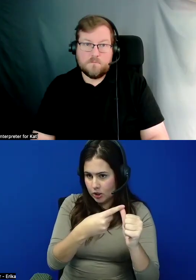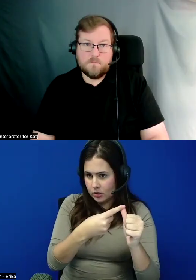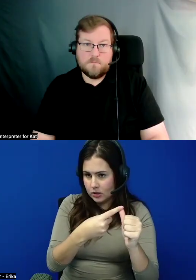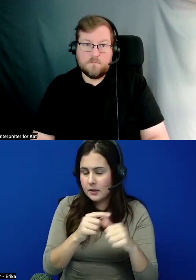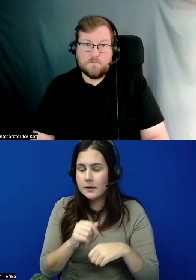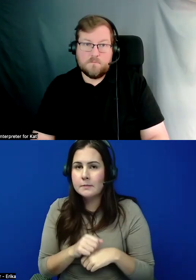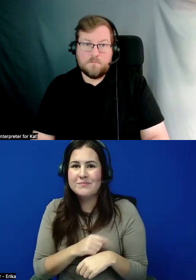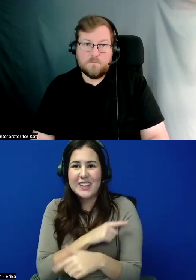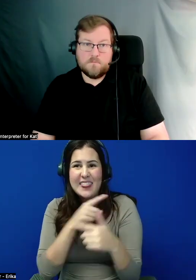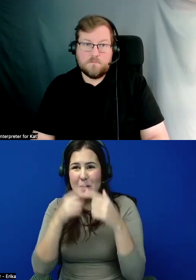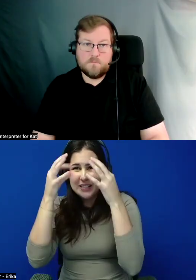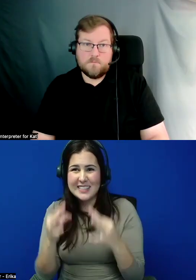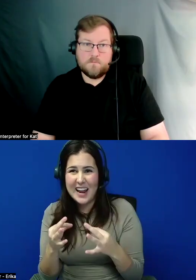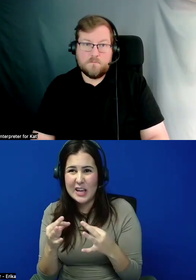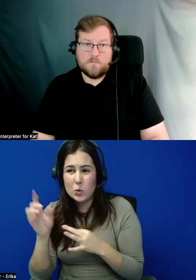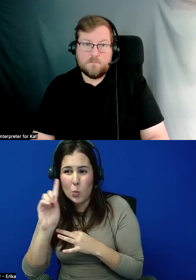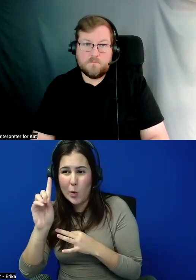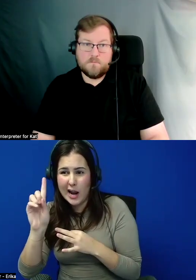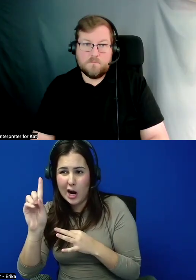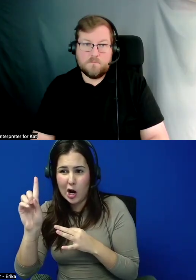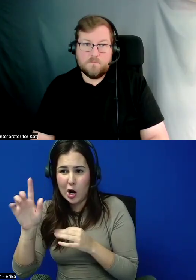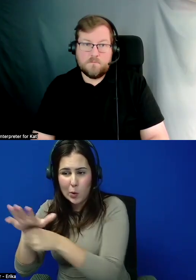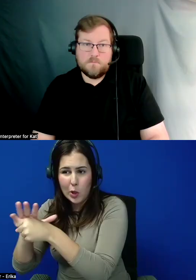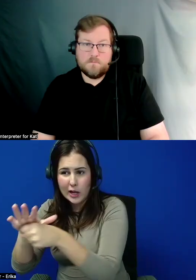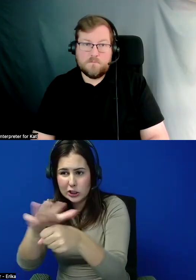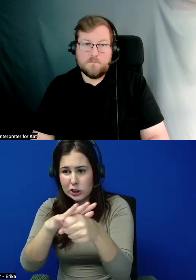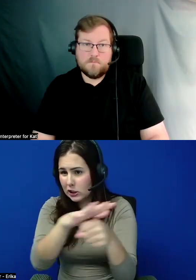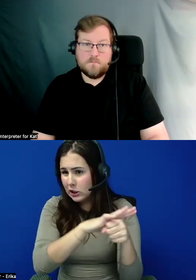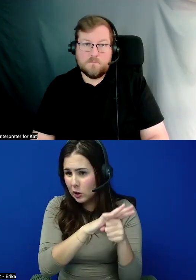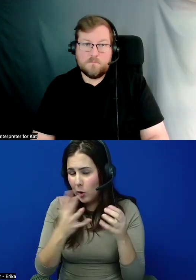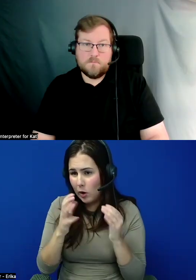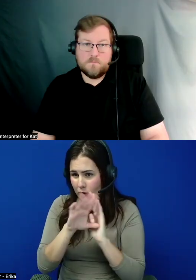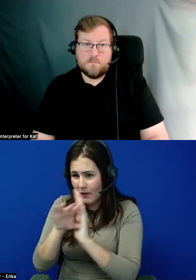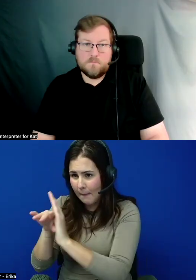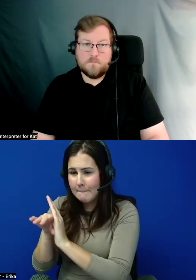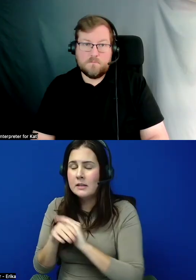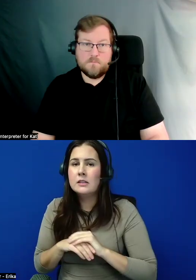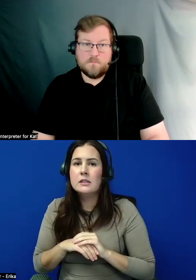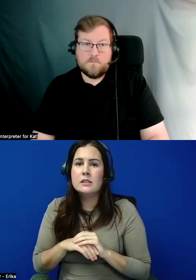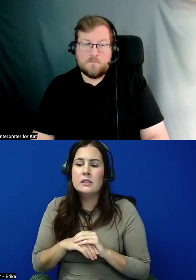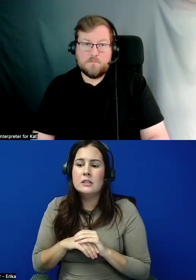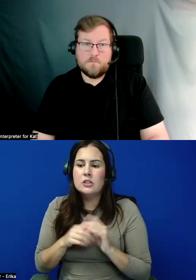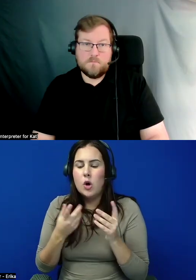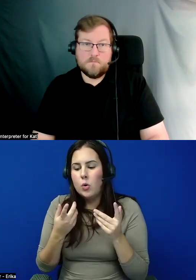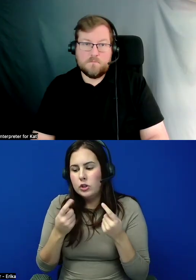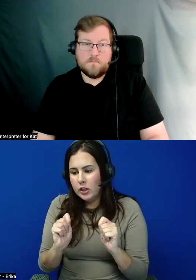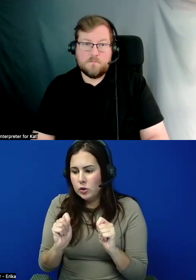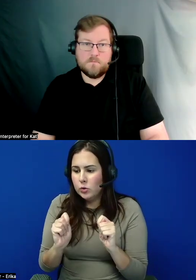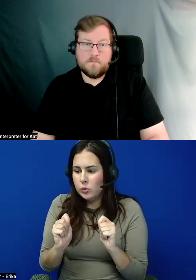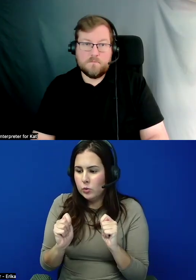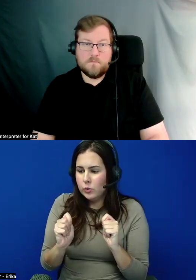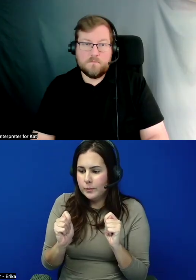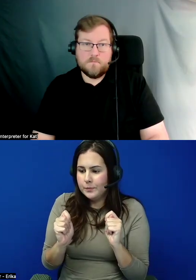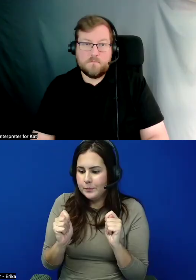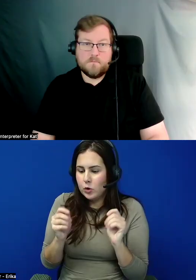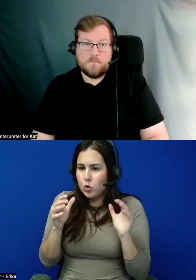was based on kind of clustering things together, trying to keep Millie and Bruno's scenes together-ish. And then